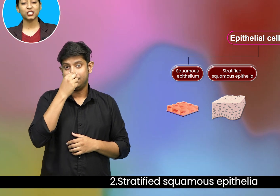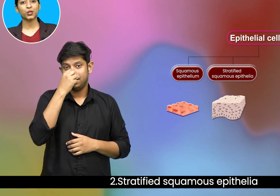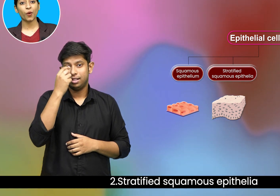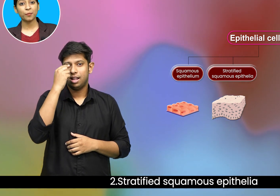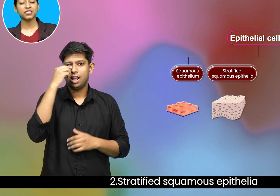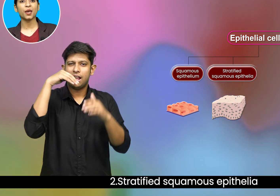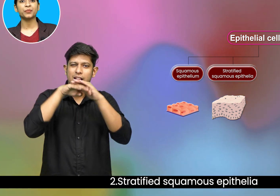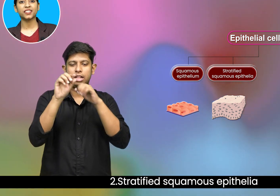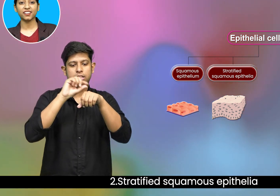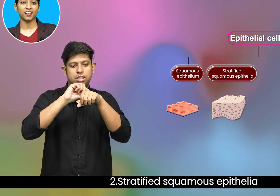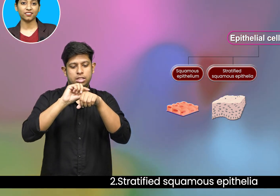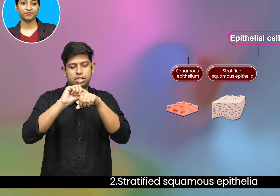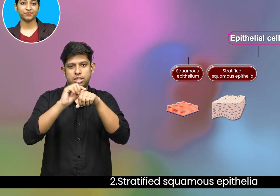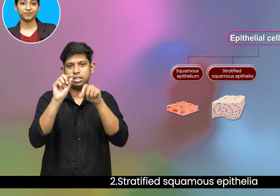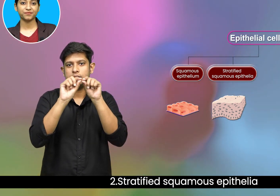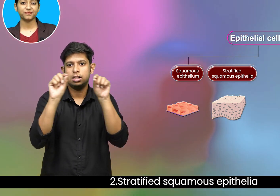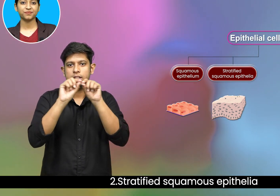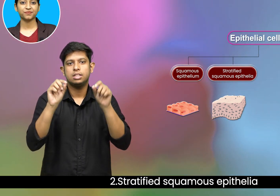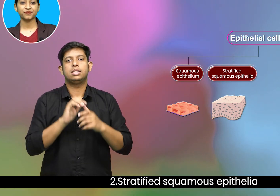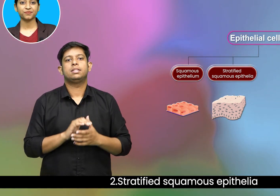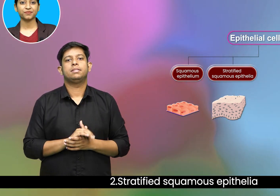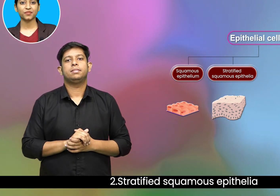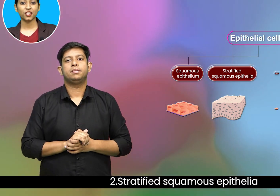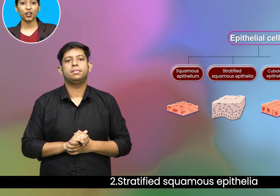stratified squamous epithelia,